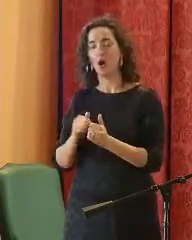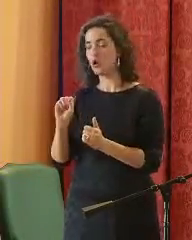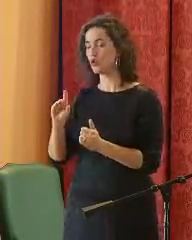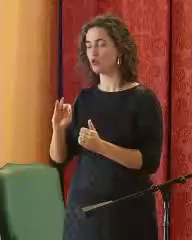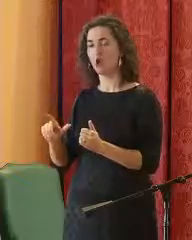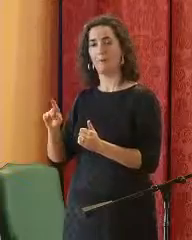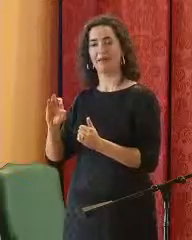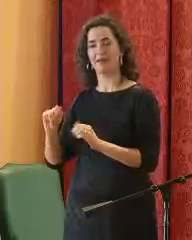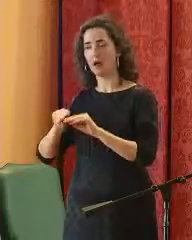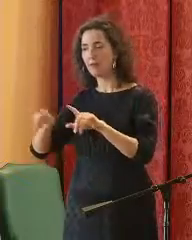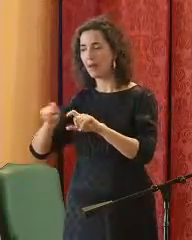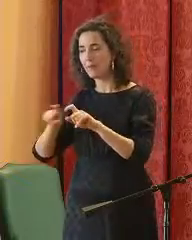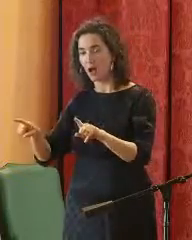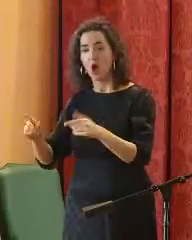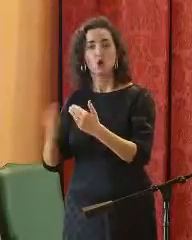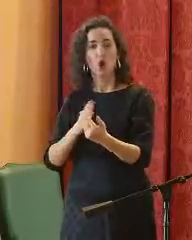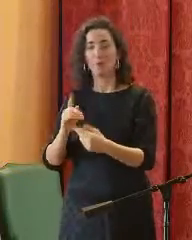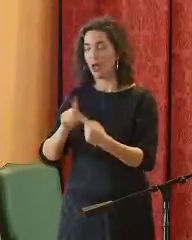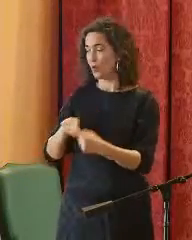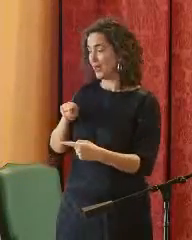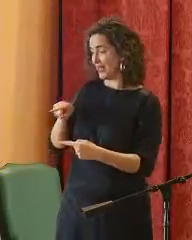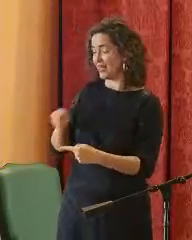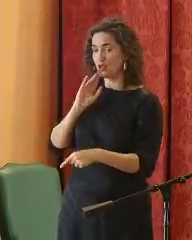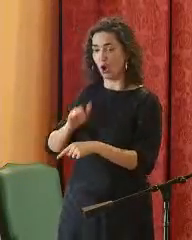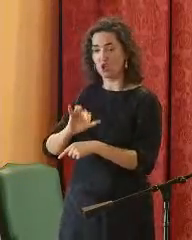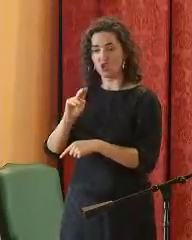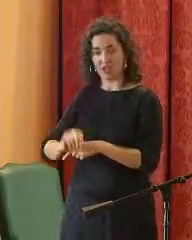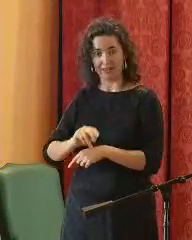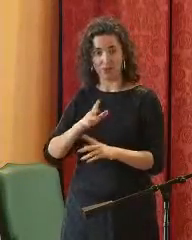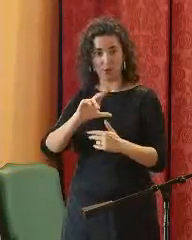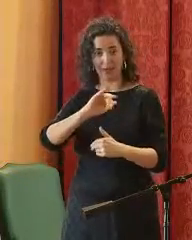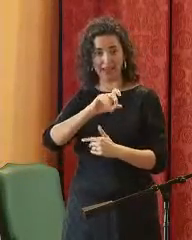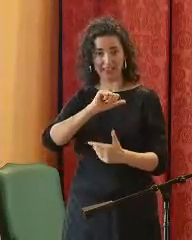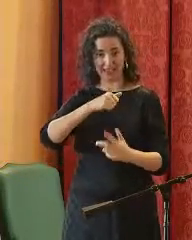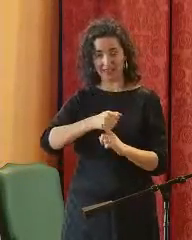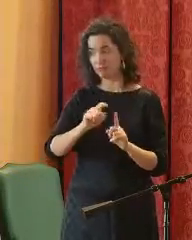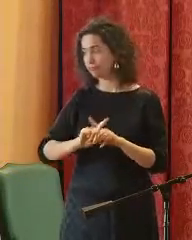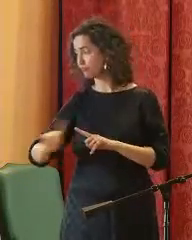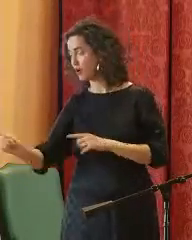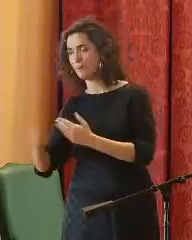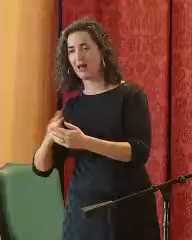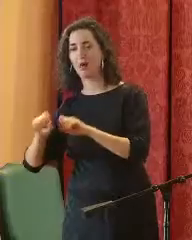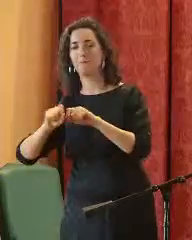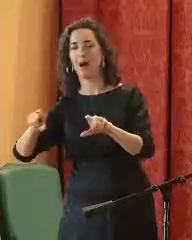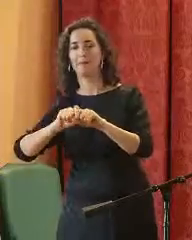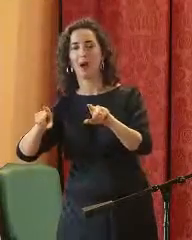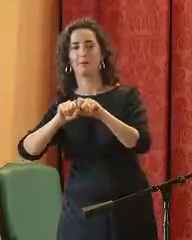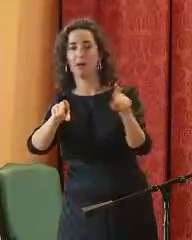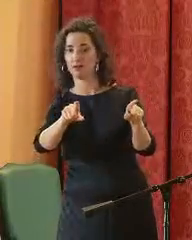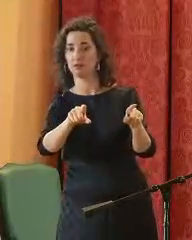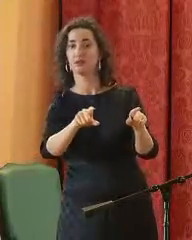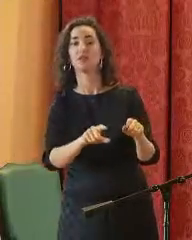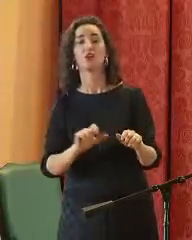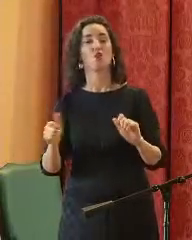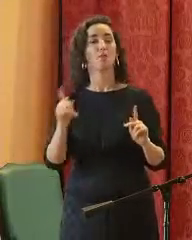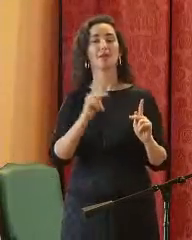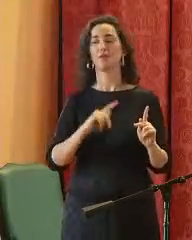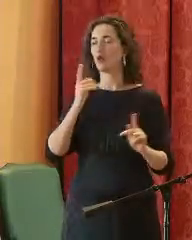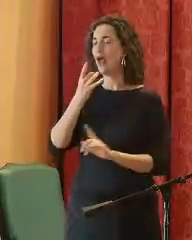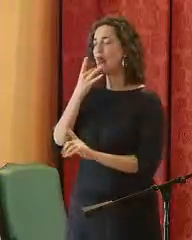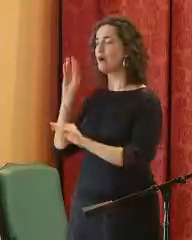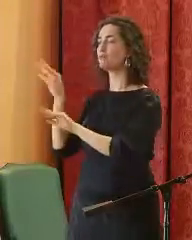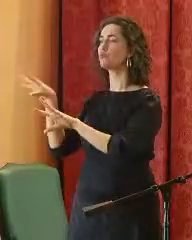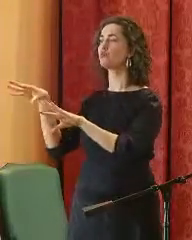her daughter Jen were evacuating during Hurricane Ida, and that Kathy is a beacon of light for others.